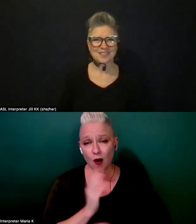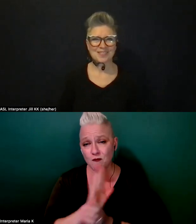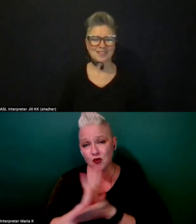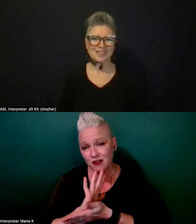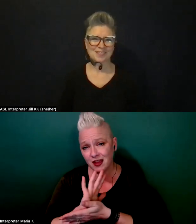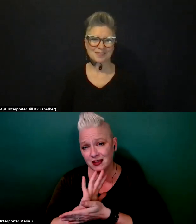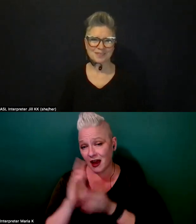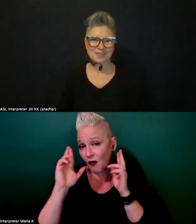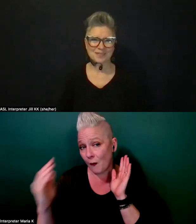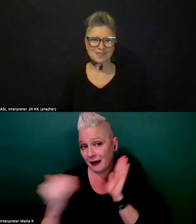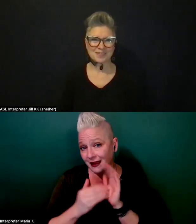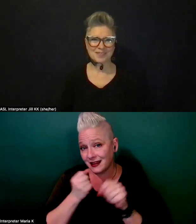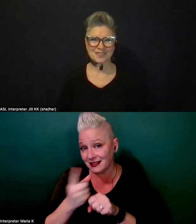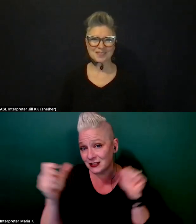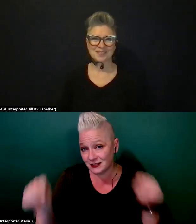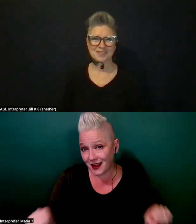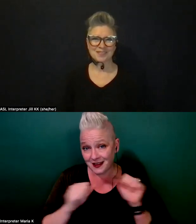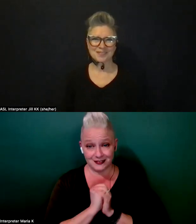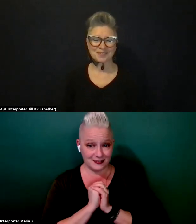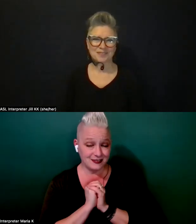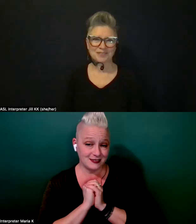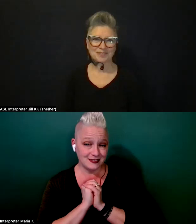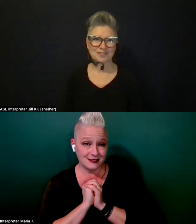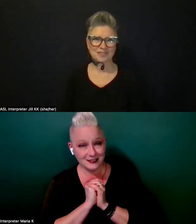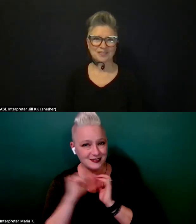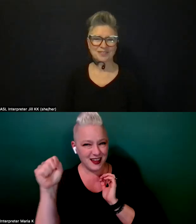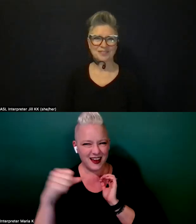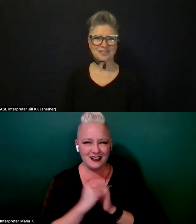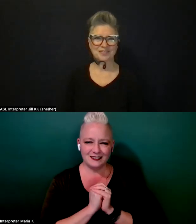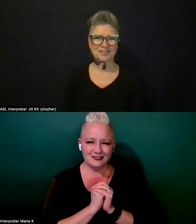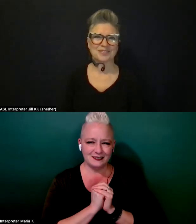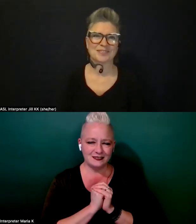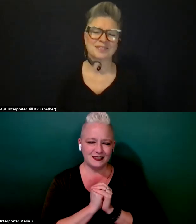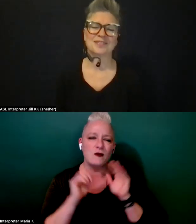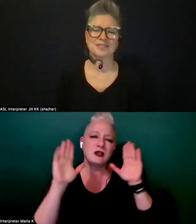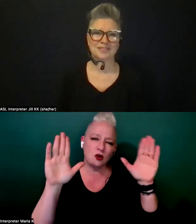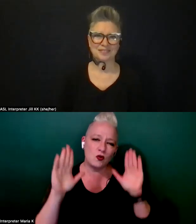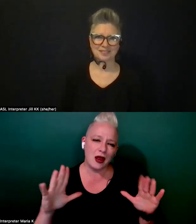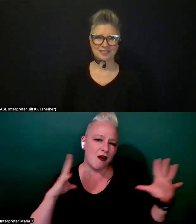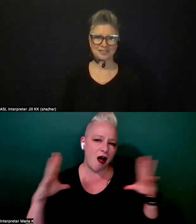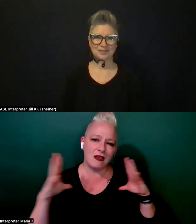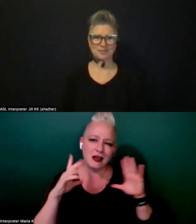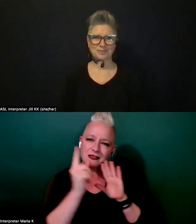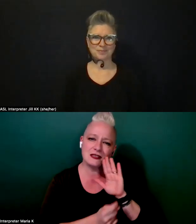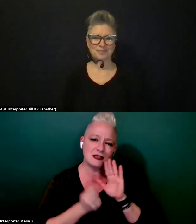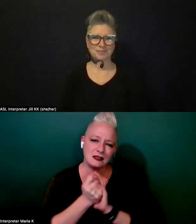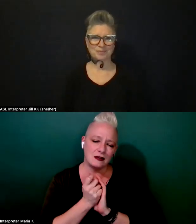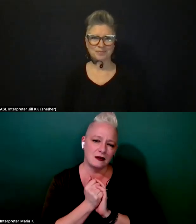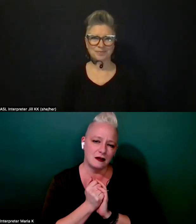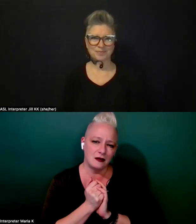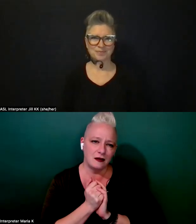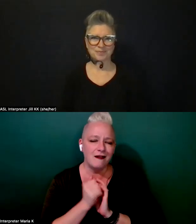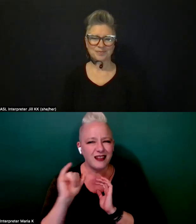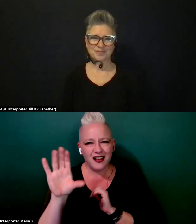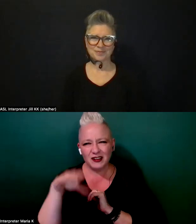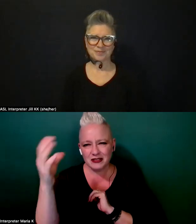hope we get to do it again next year. Um, yeah, I mean, it was a great holiday season. I know it's always the thing about